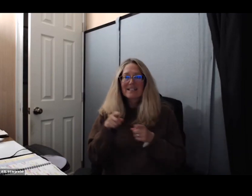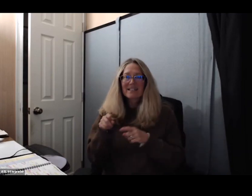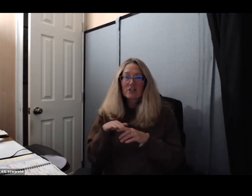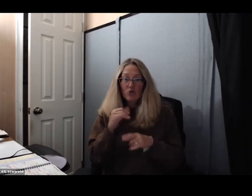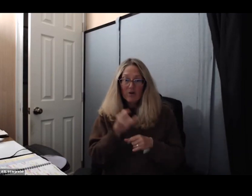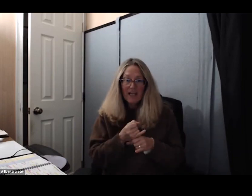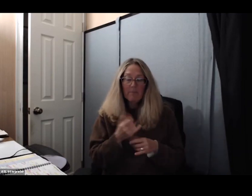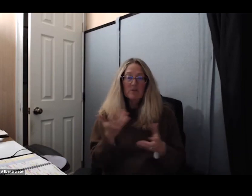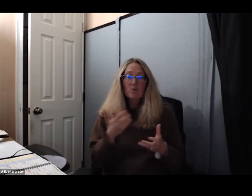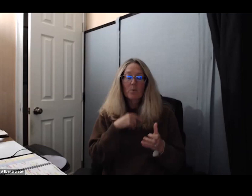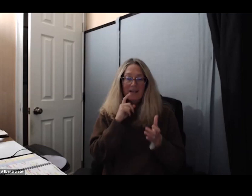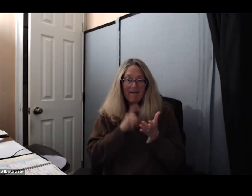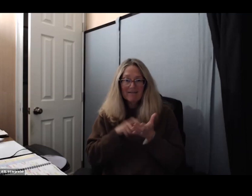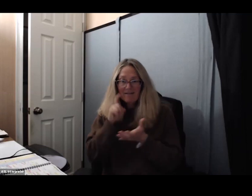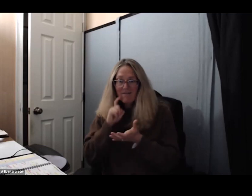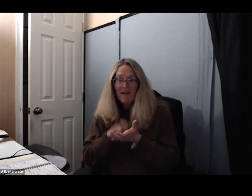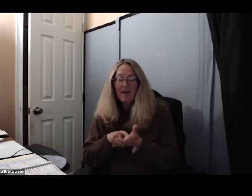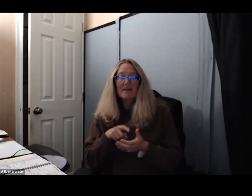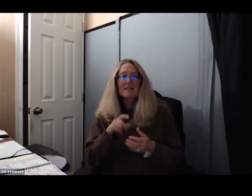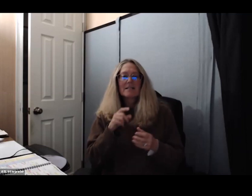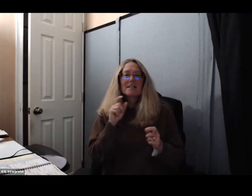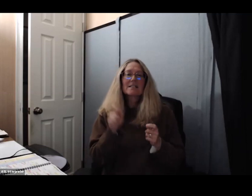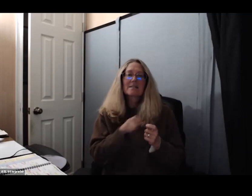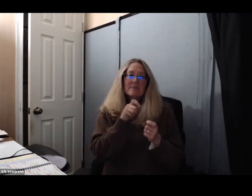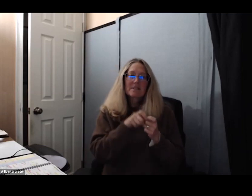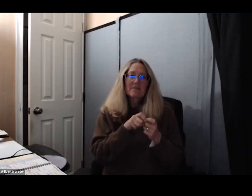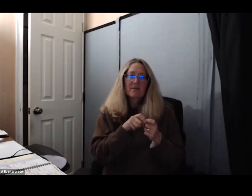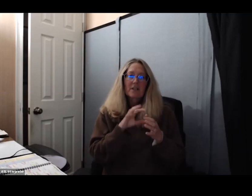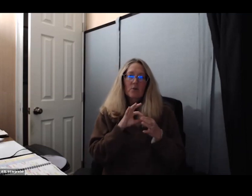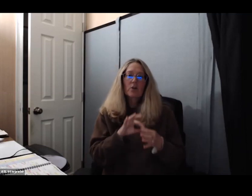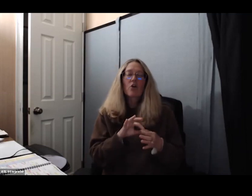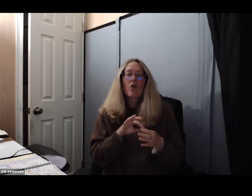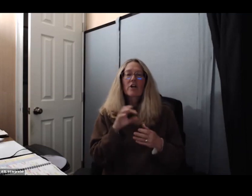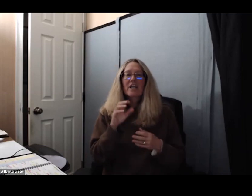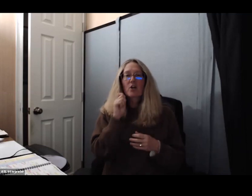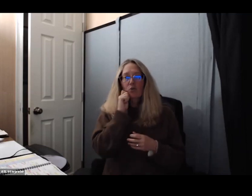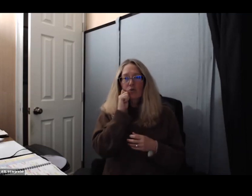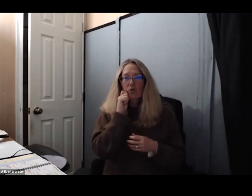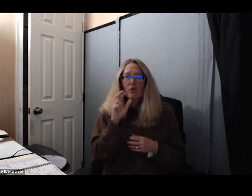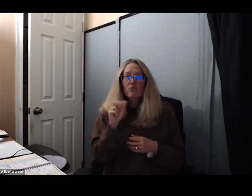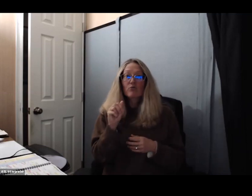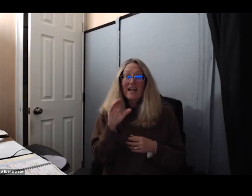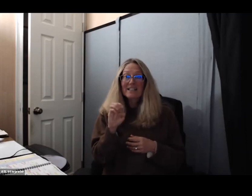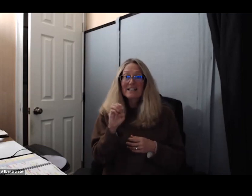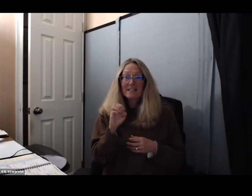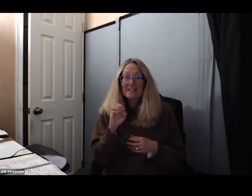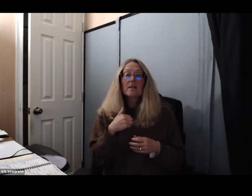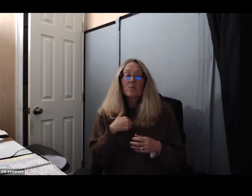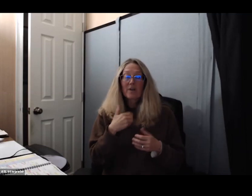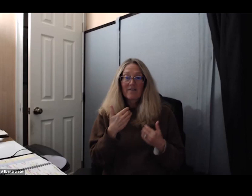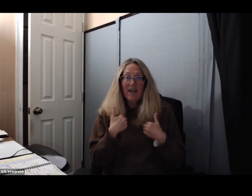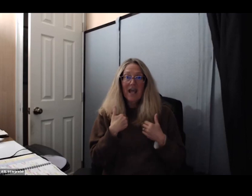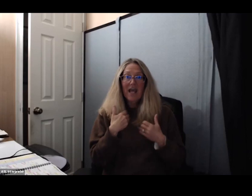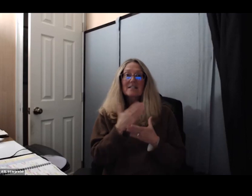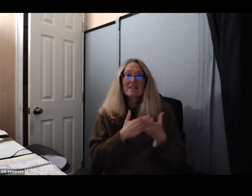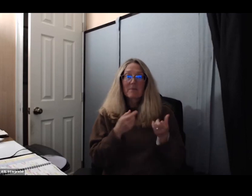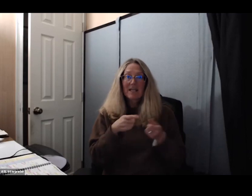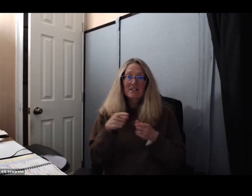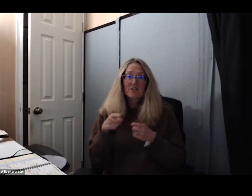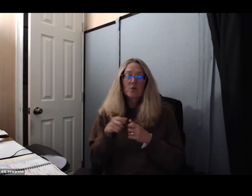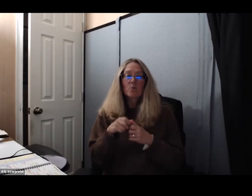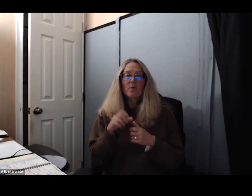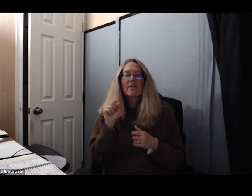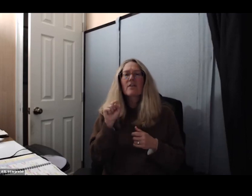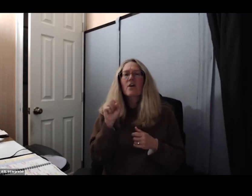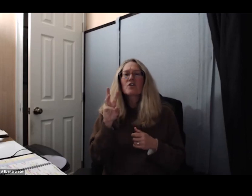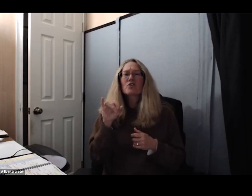campus, things that we've identified specifically related to race. I do want to let you know that we have had incidents with